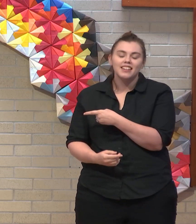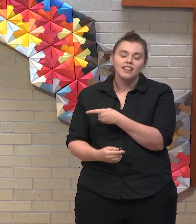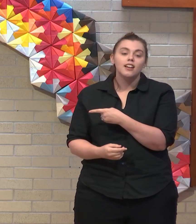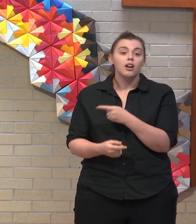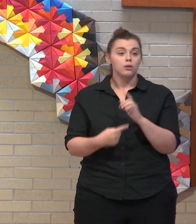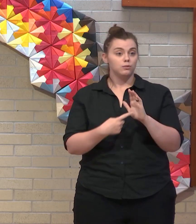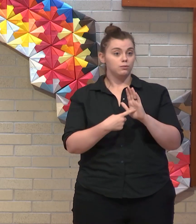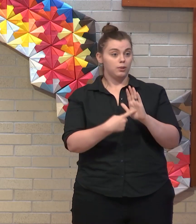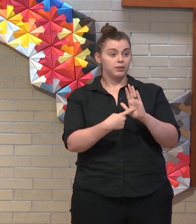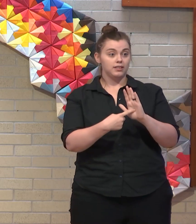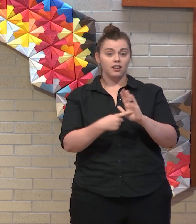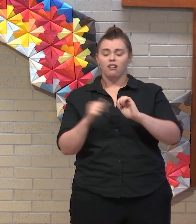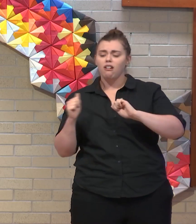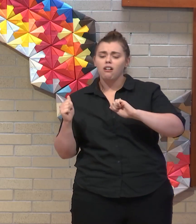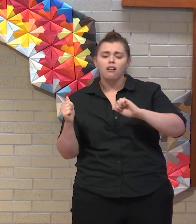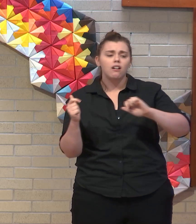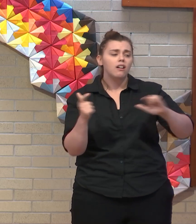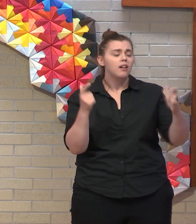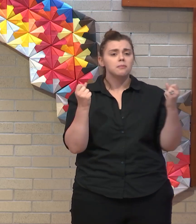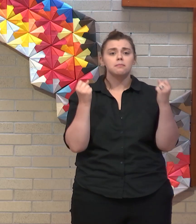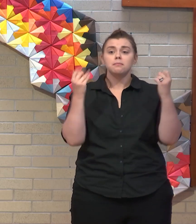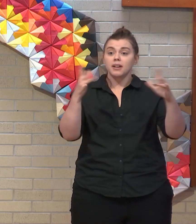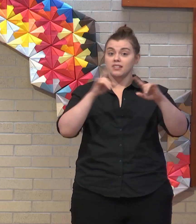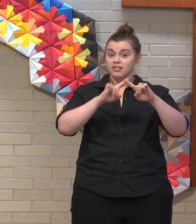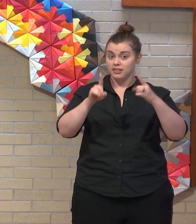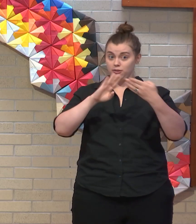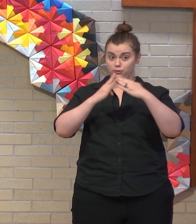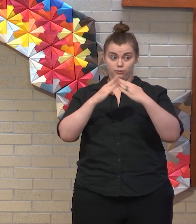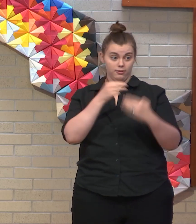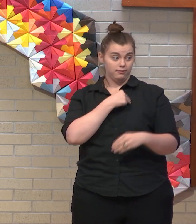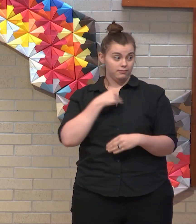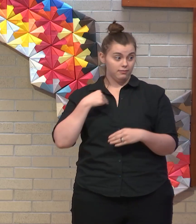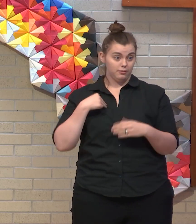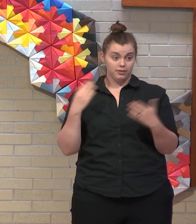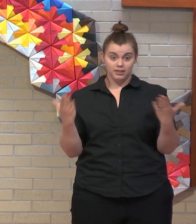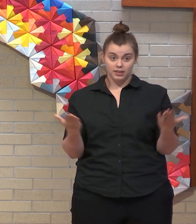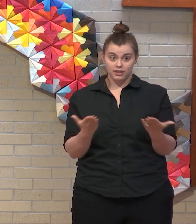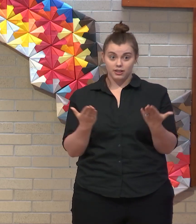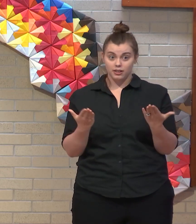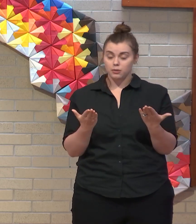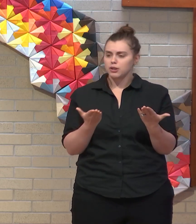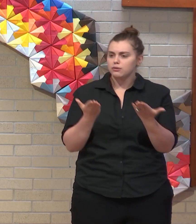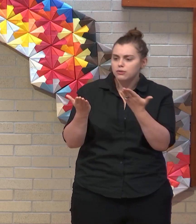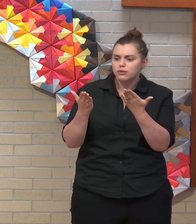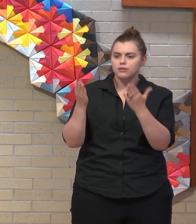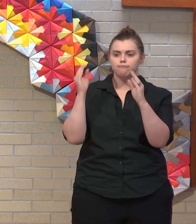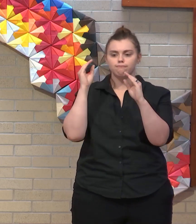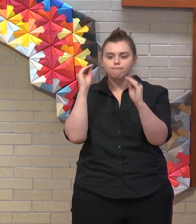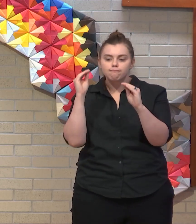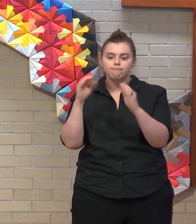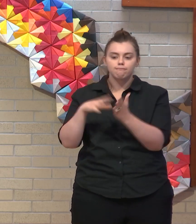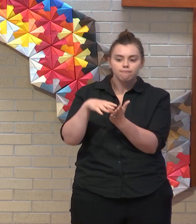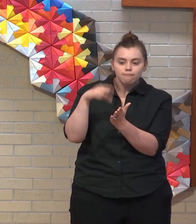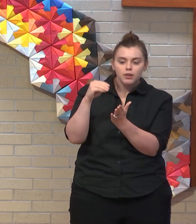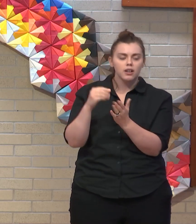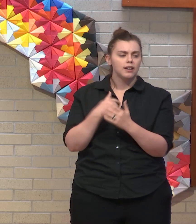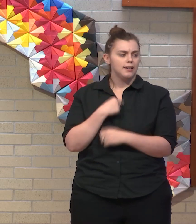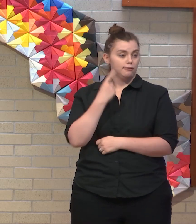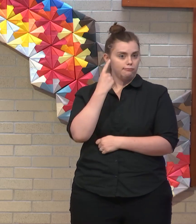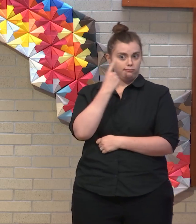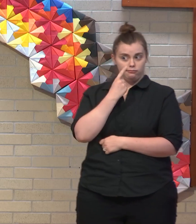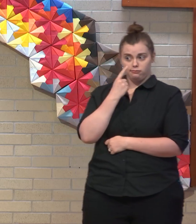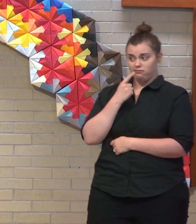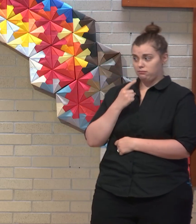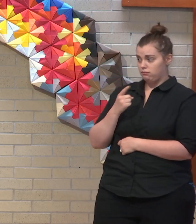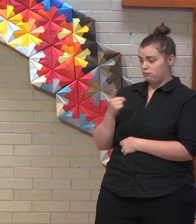so representing all of the many community members with whom we serve and learn, I wonder whether our kindergarten